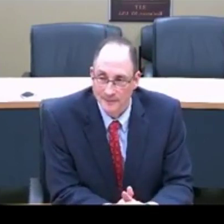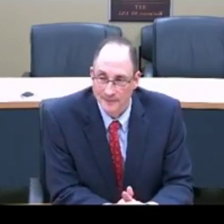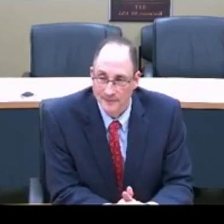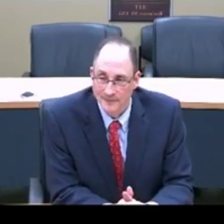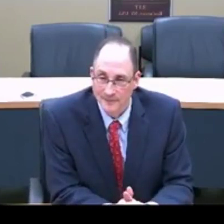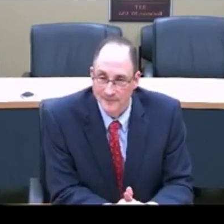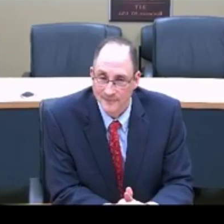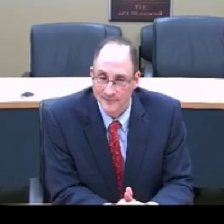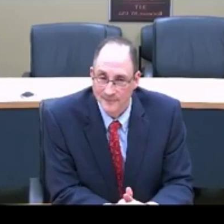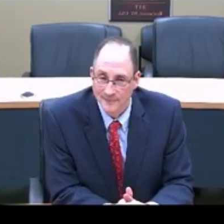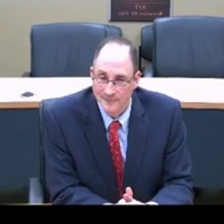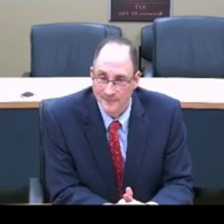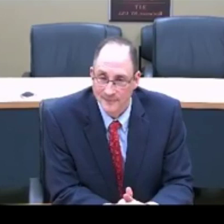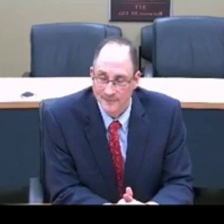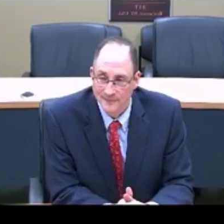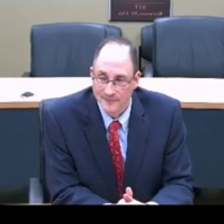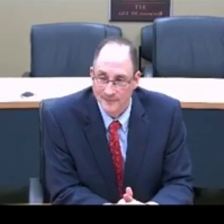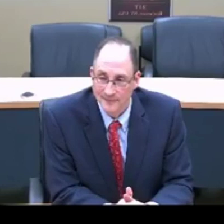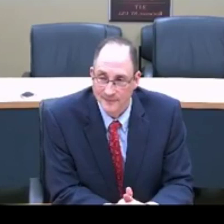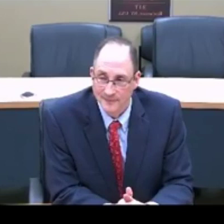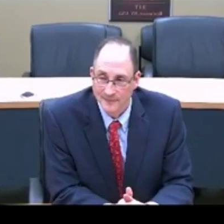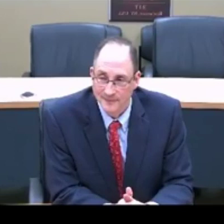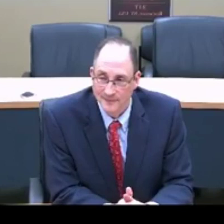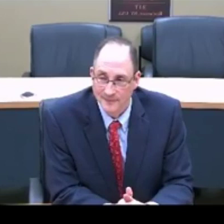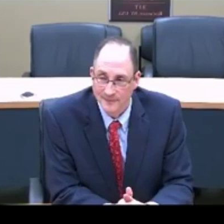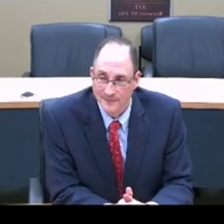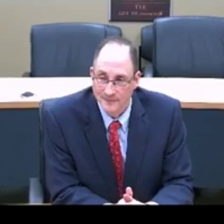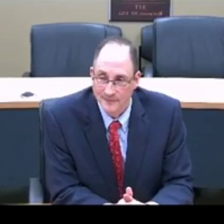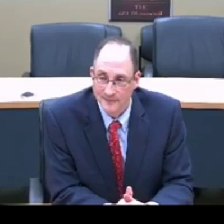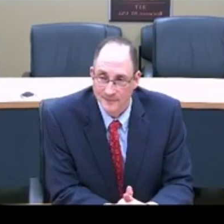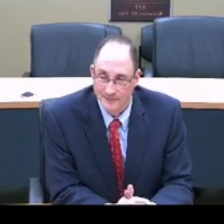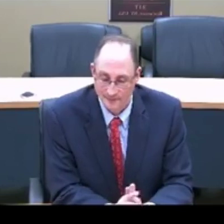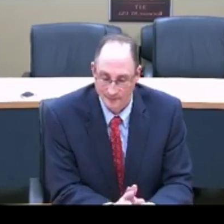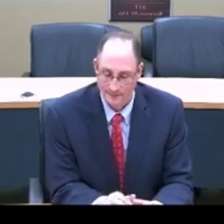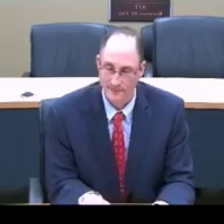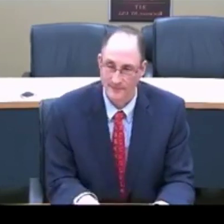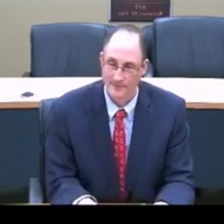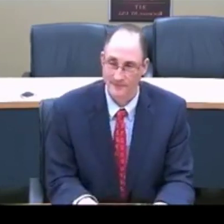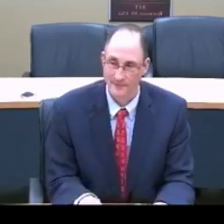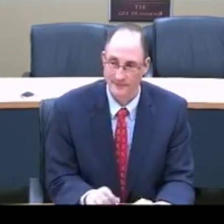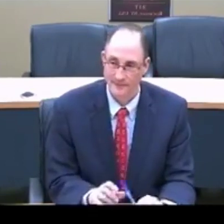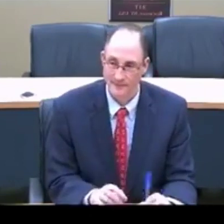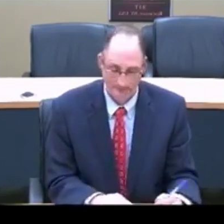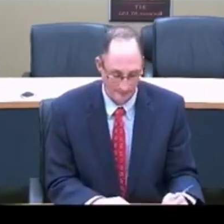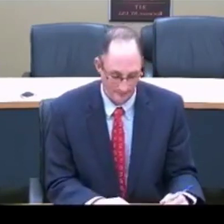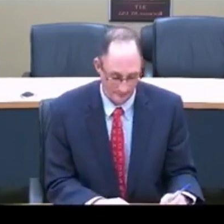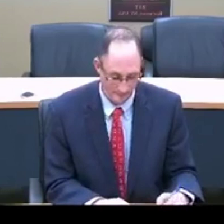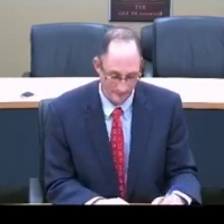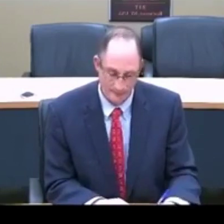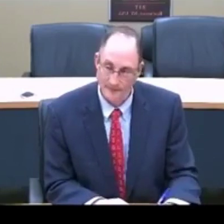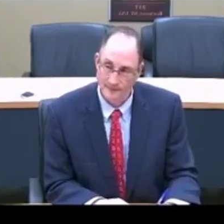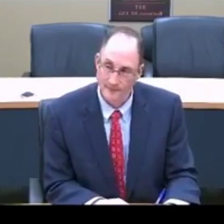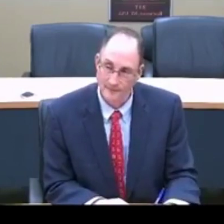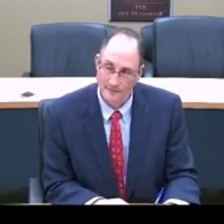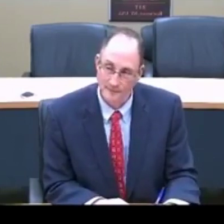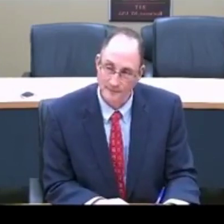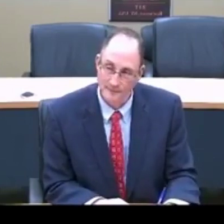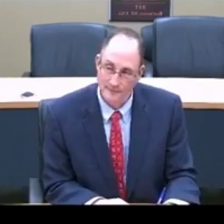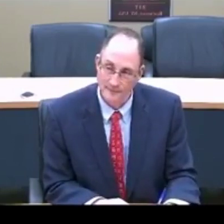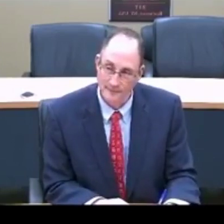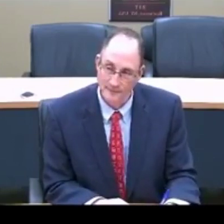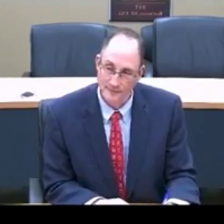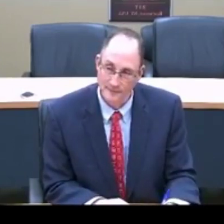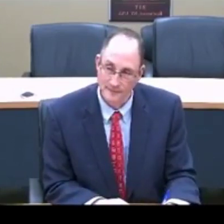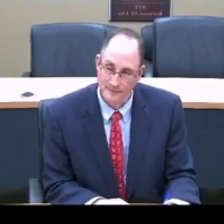And so one thing that they found was, you know, when you have deaf speakers, you have to provide sign language interpreters to the